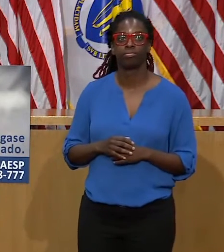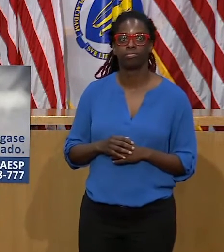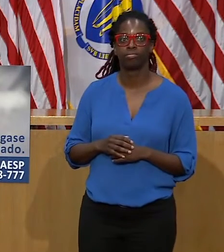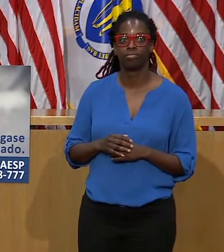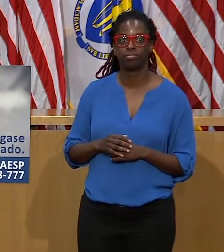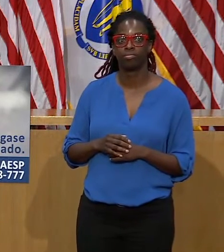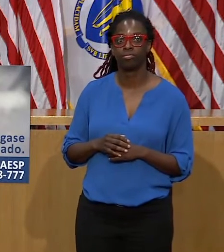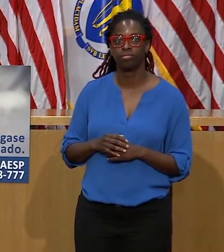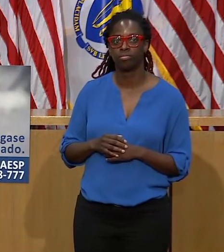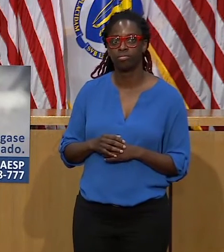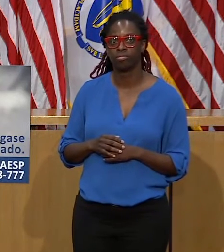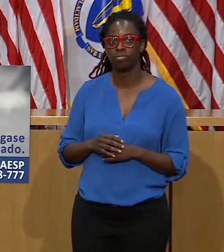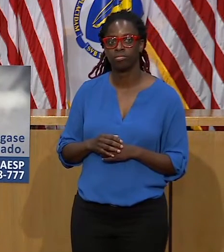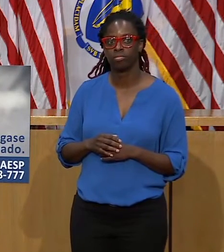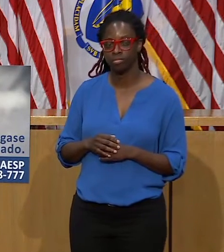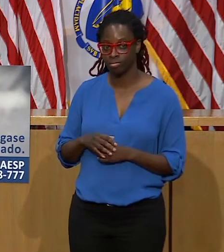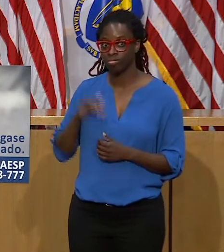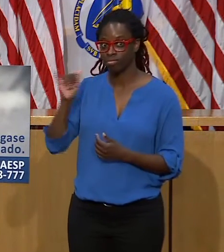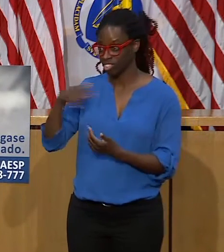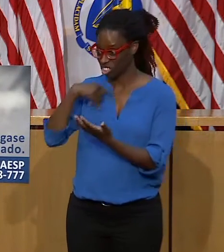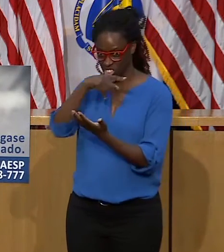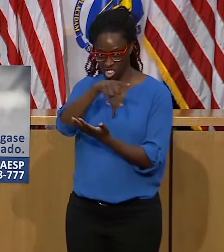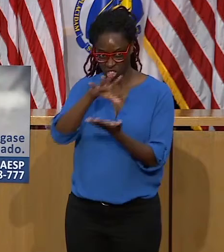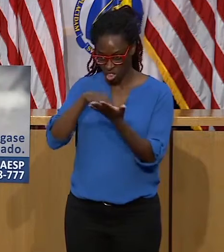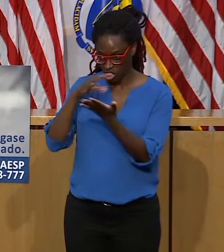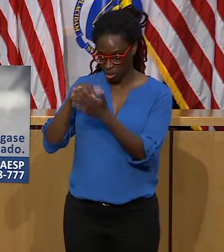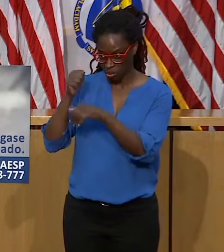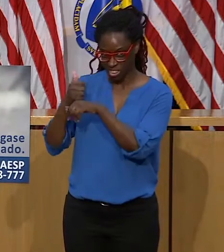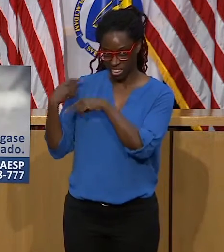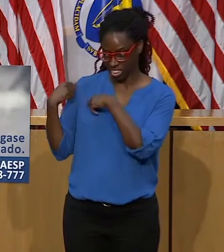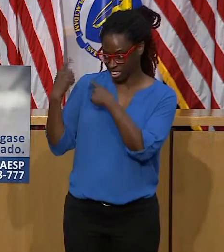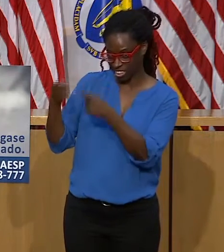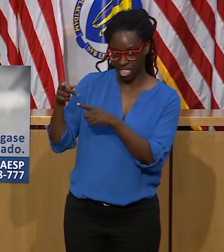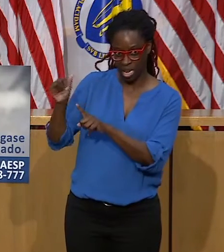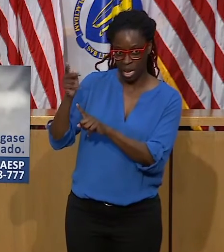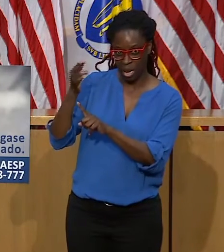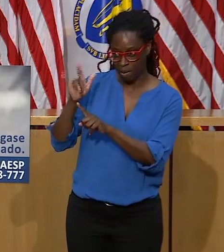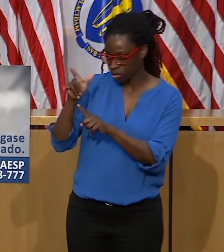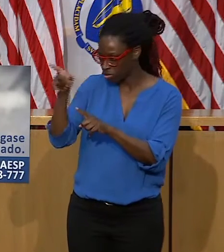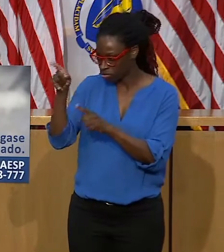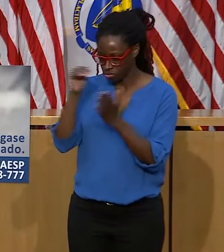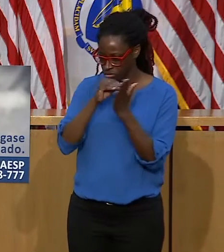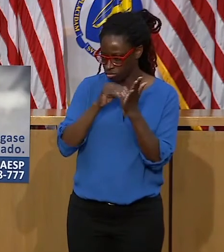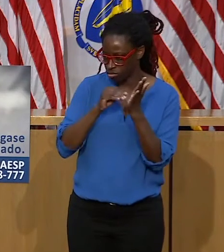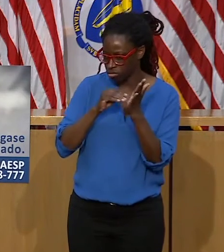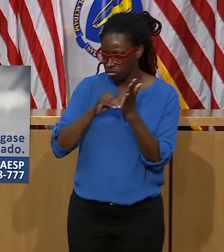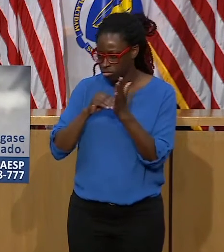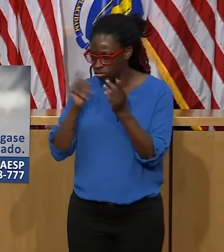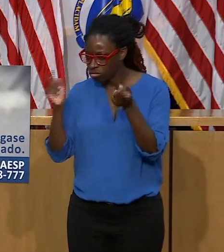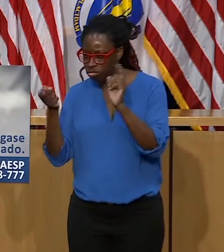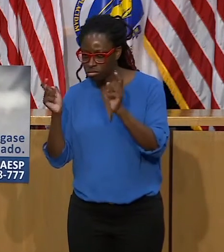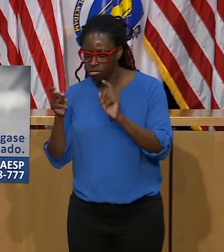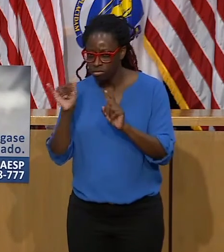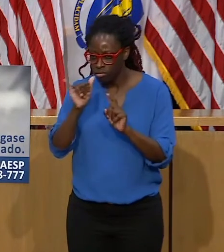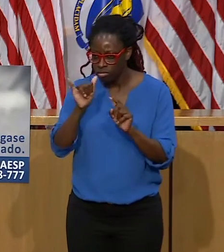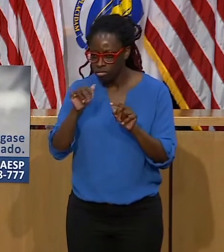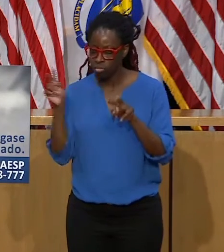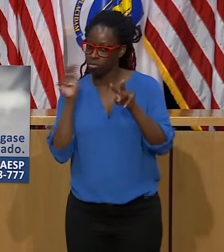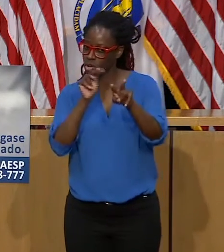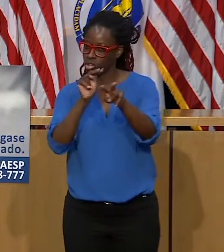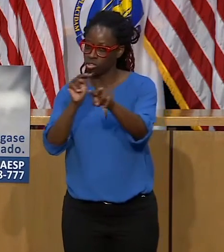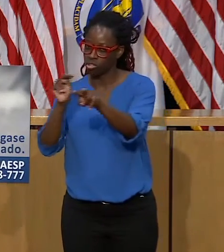know we all look forward to a time when we can relax some of the changes that our children will see this fall. And I am